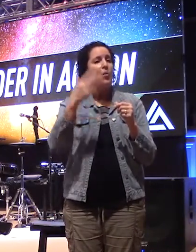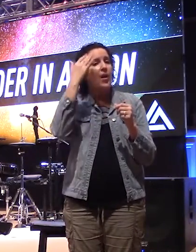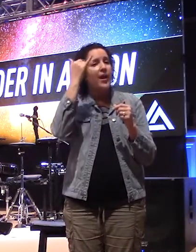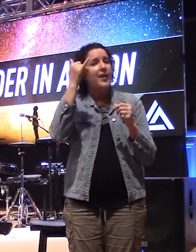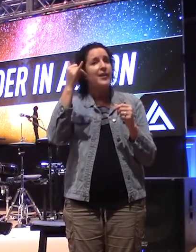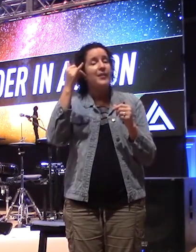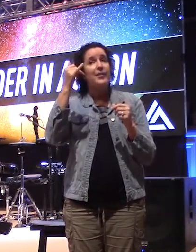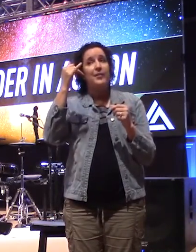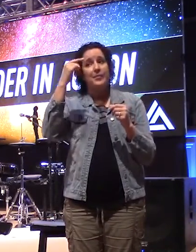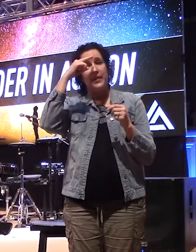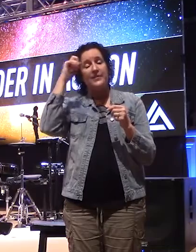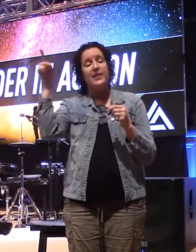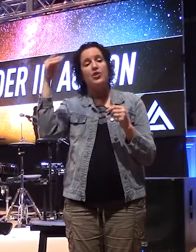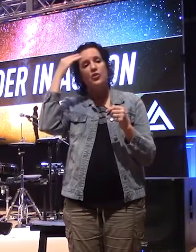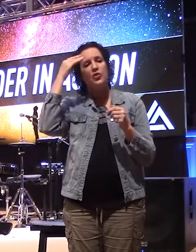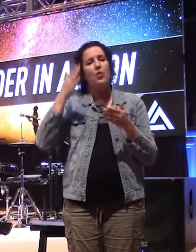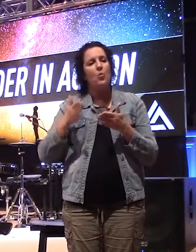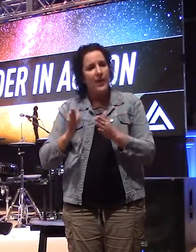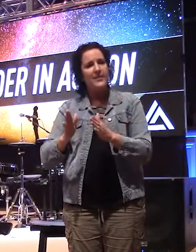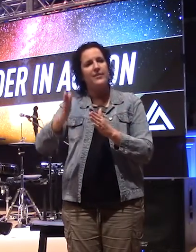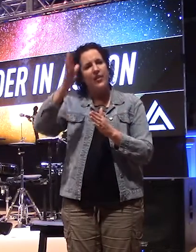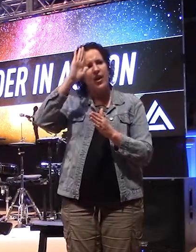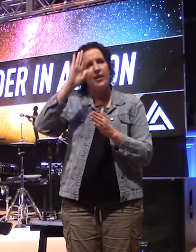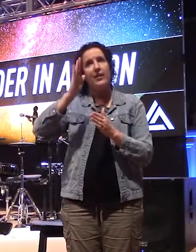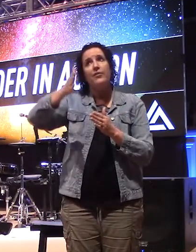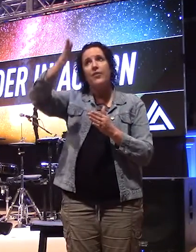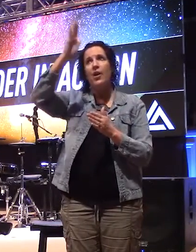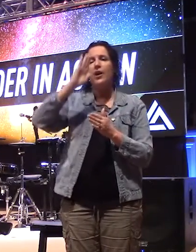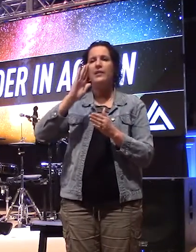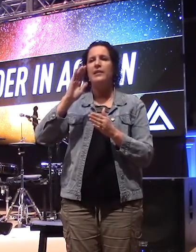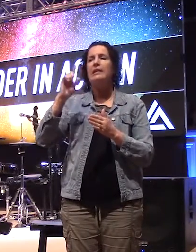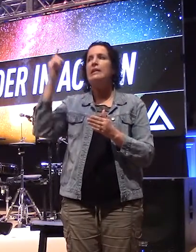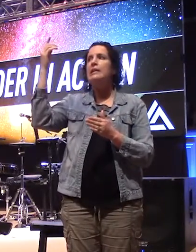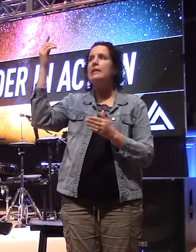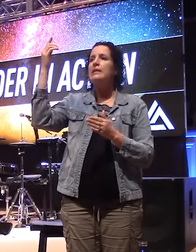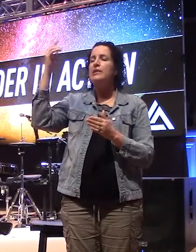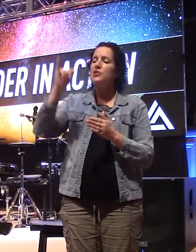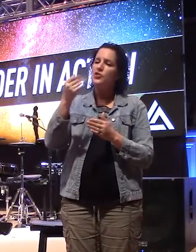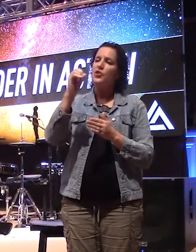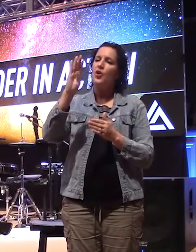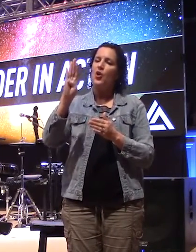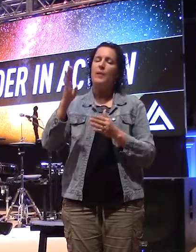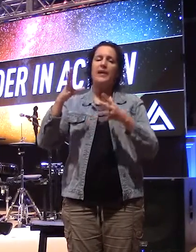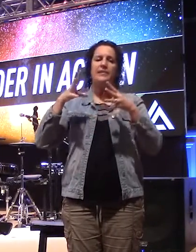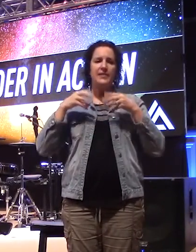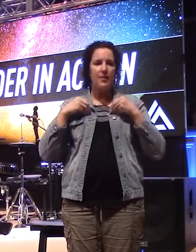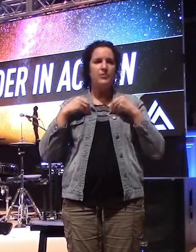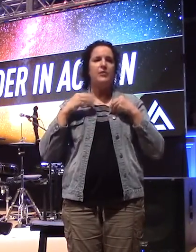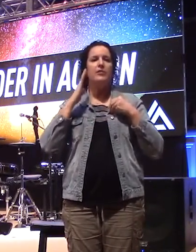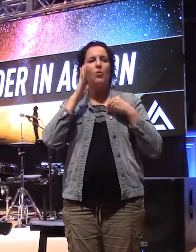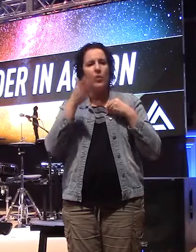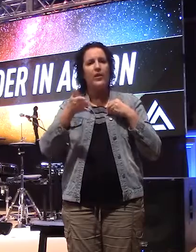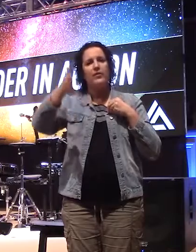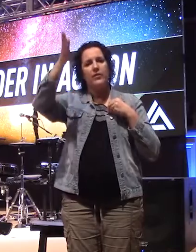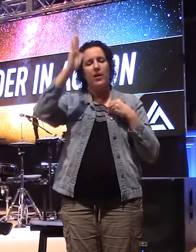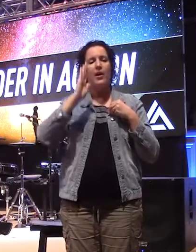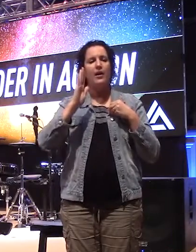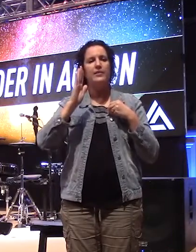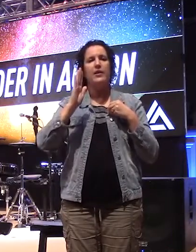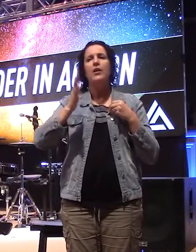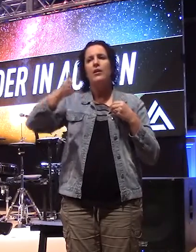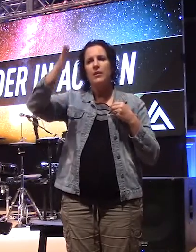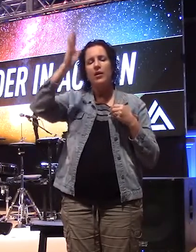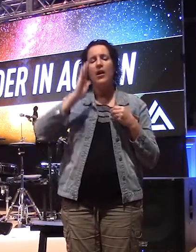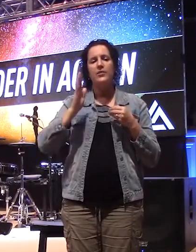he could embrace the will of God. And just think how his life has benefited the church for thousands of